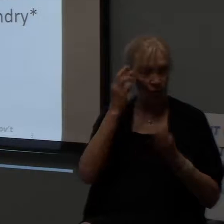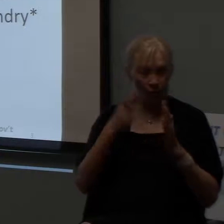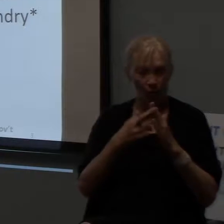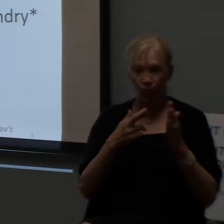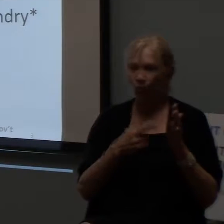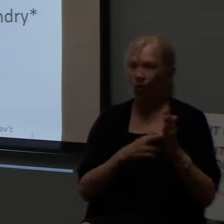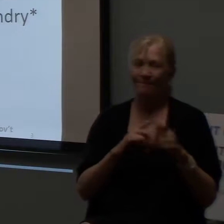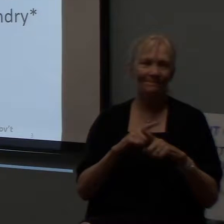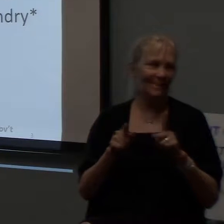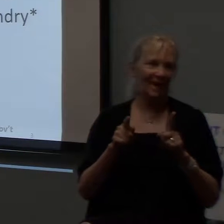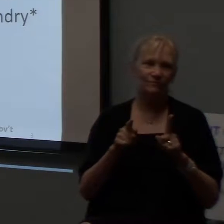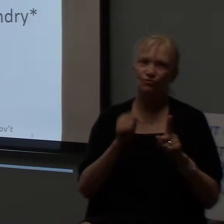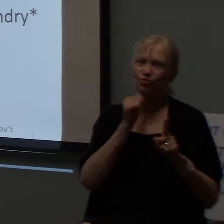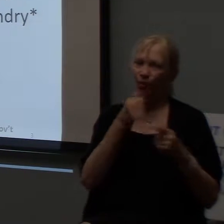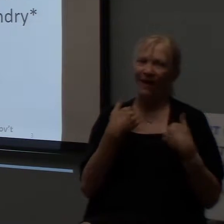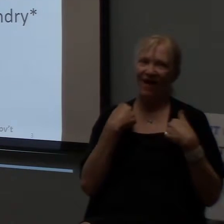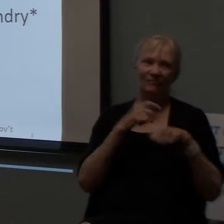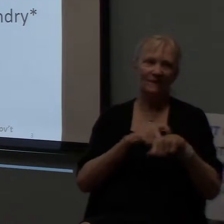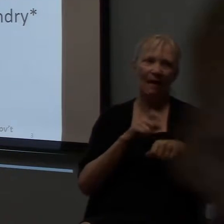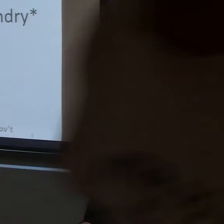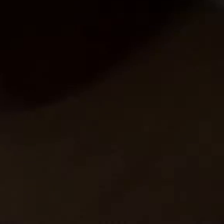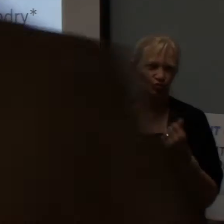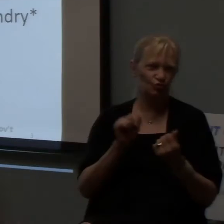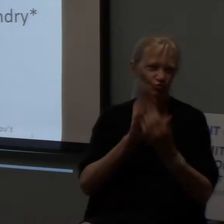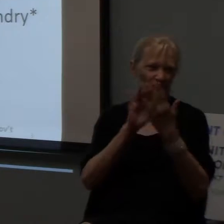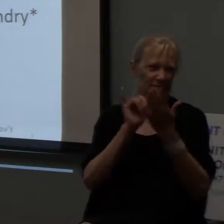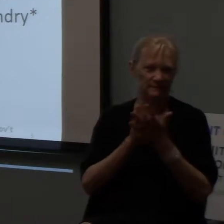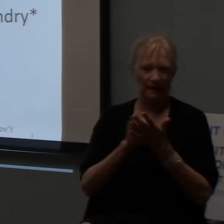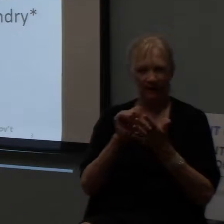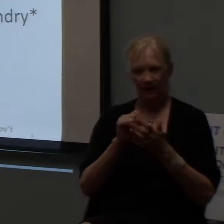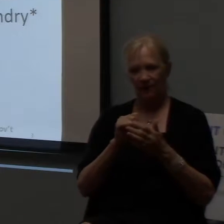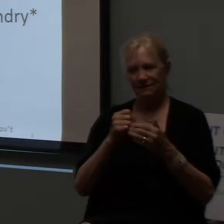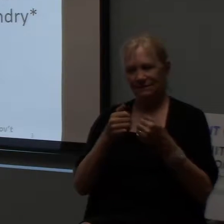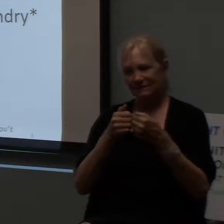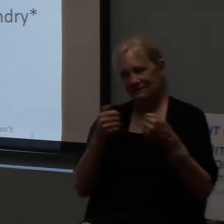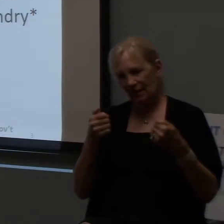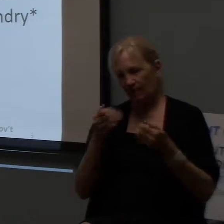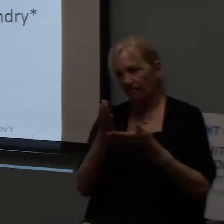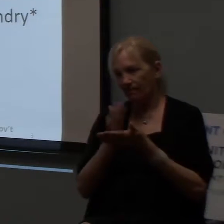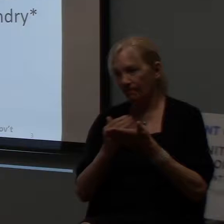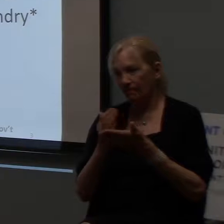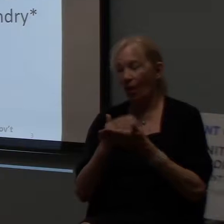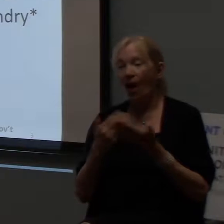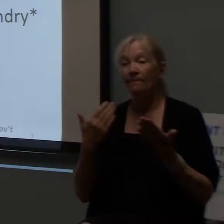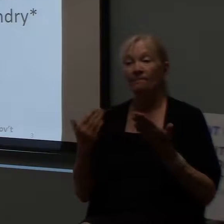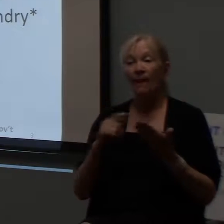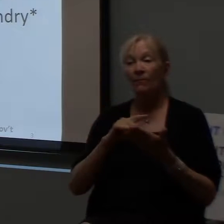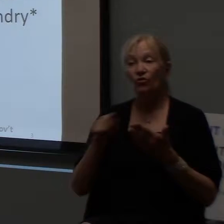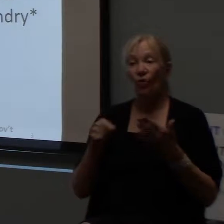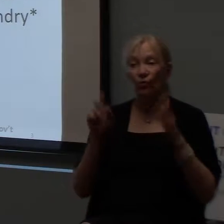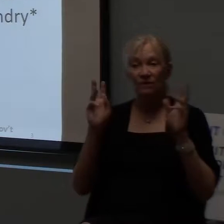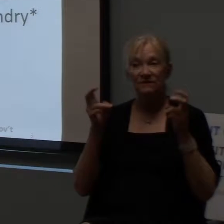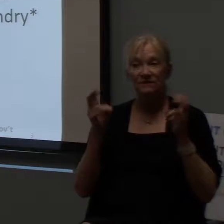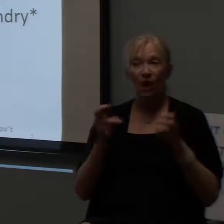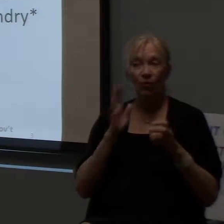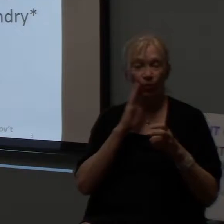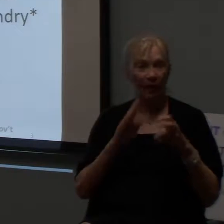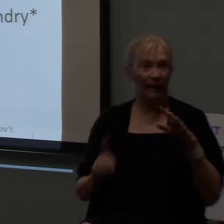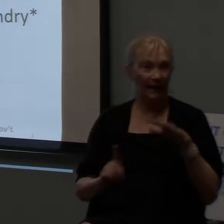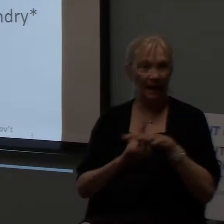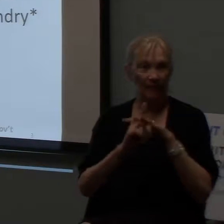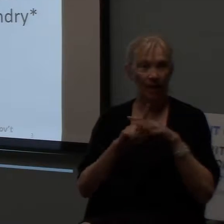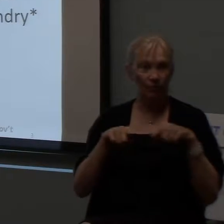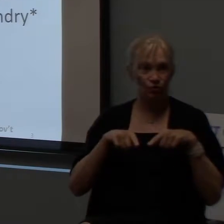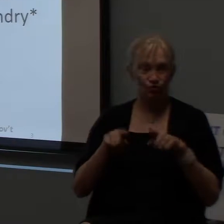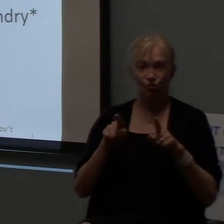but we're not sure we have time to address those as separate segments. It could be that those topics will come up anyway during the